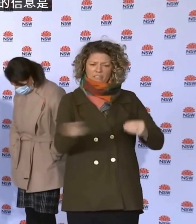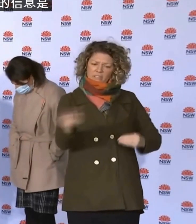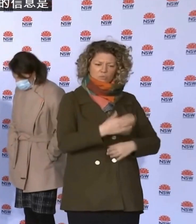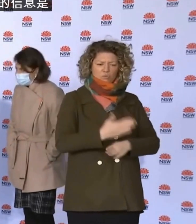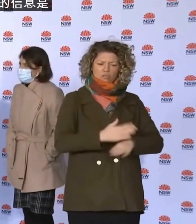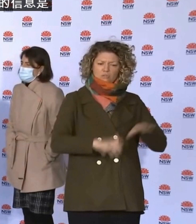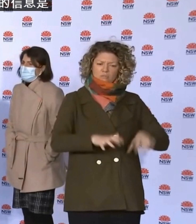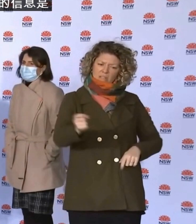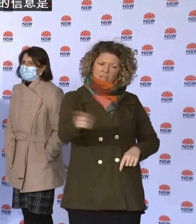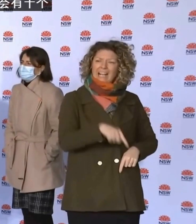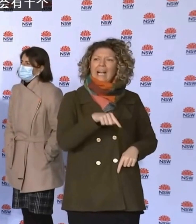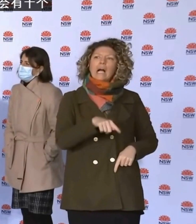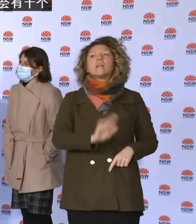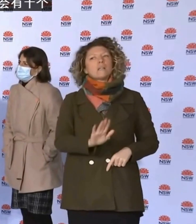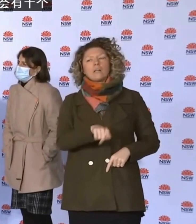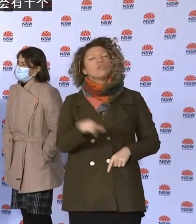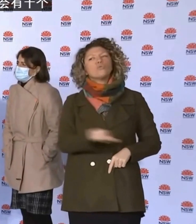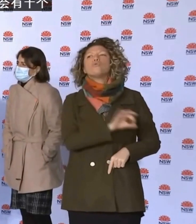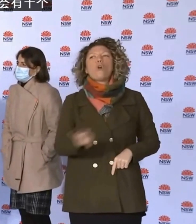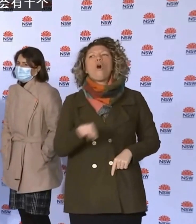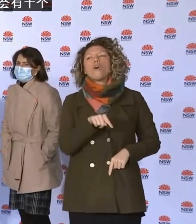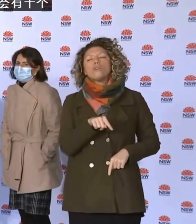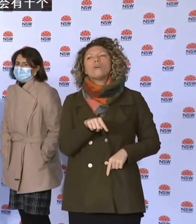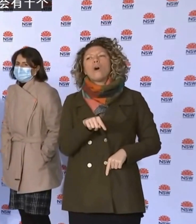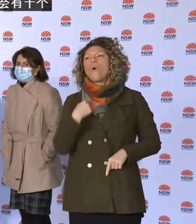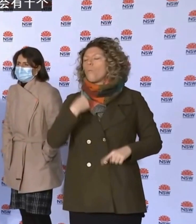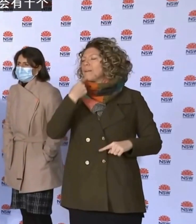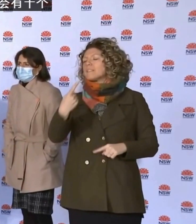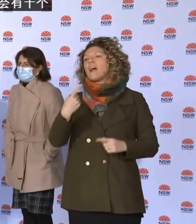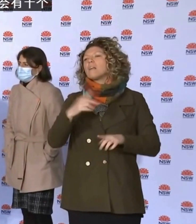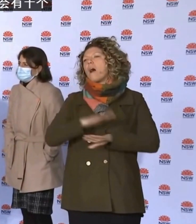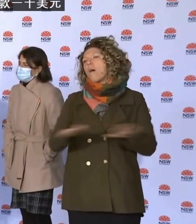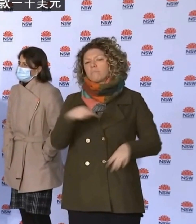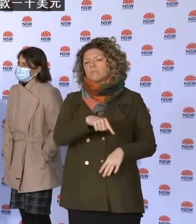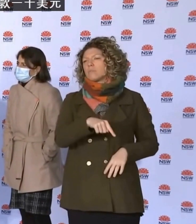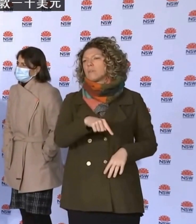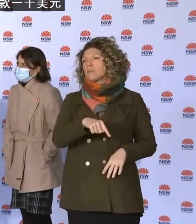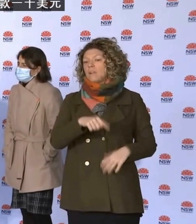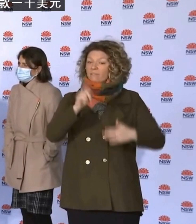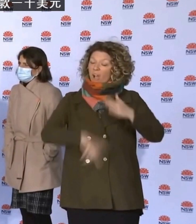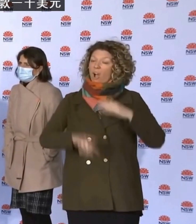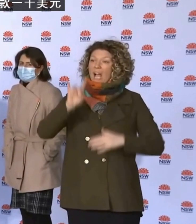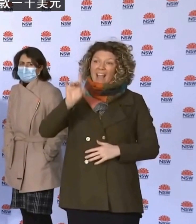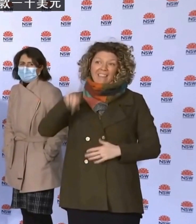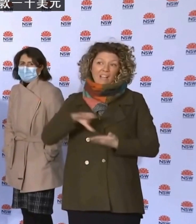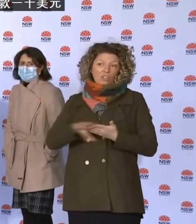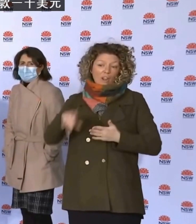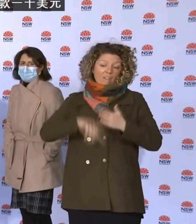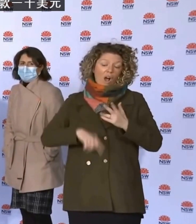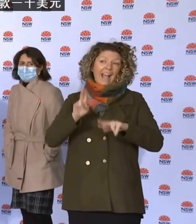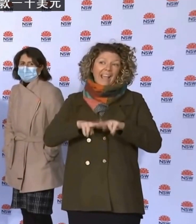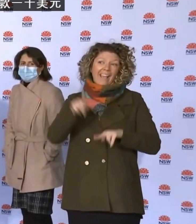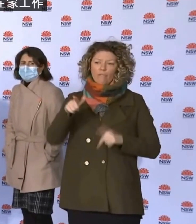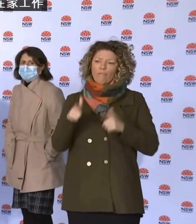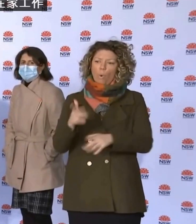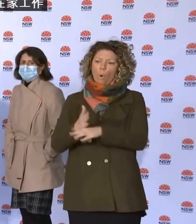very clear message which was given obviously was we can't do that, and there'll be a $10,000 fine if you do it. People should